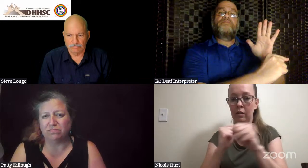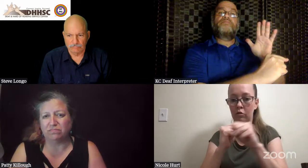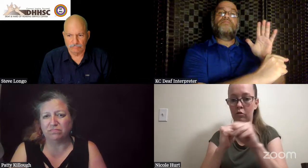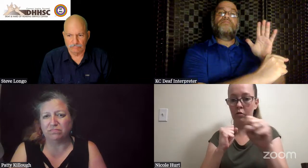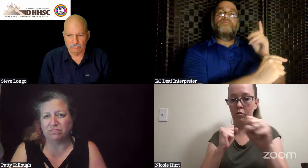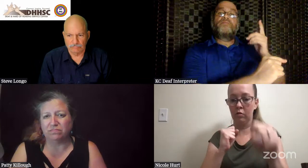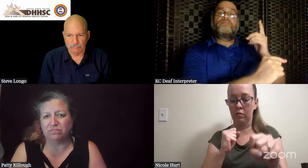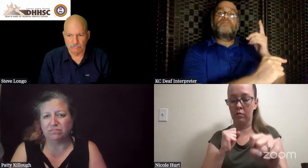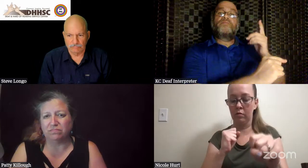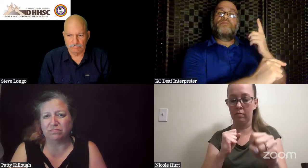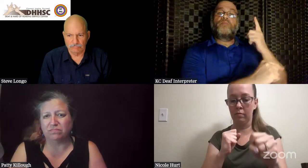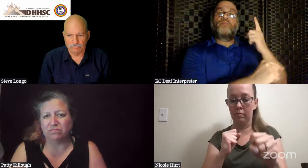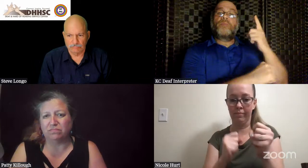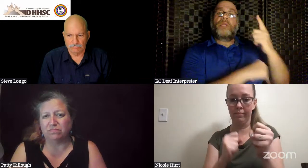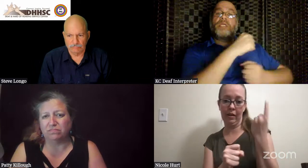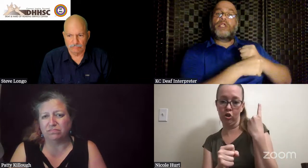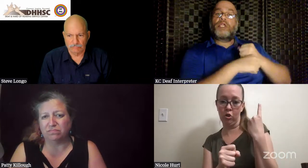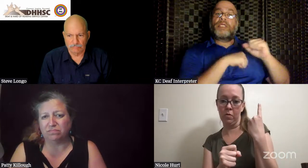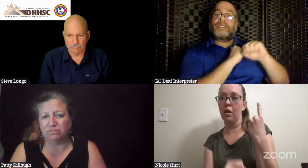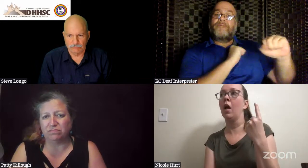now